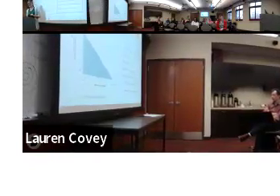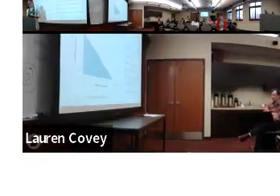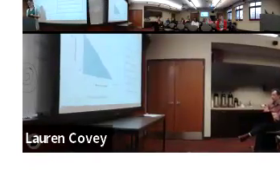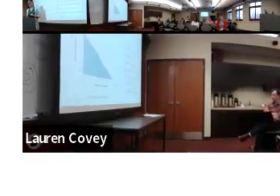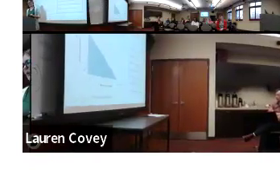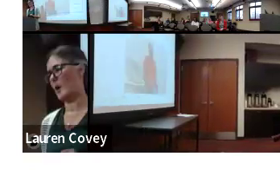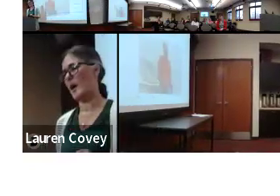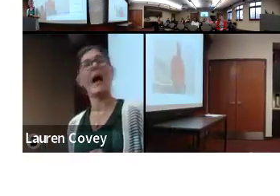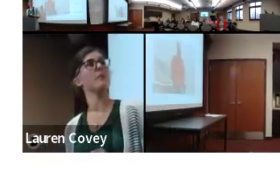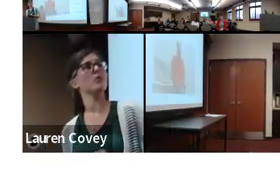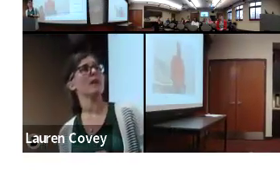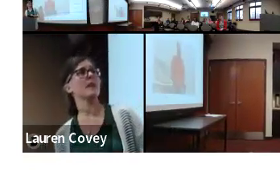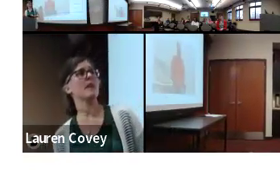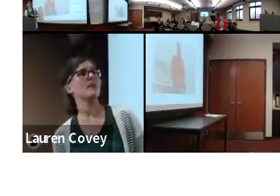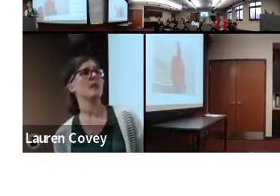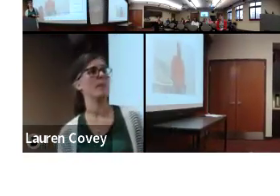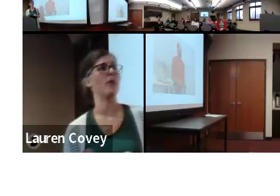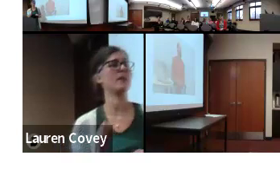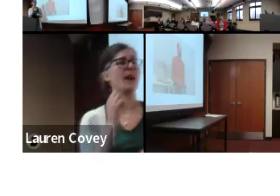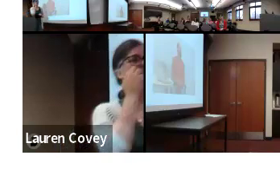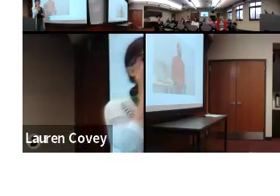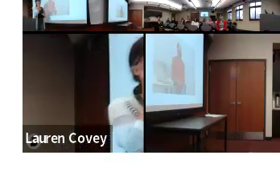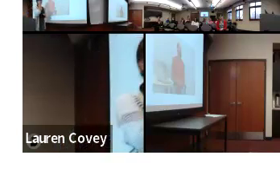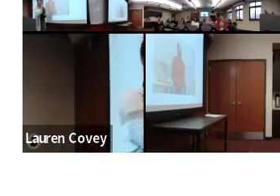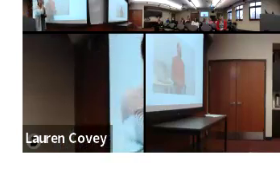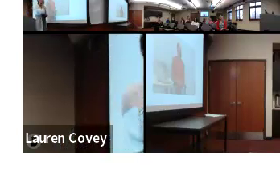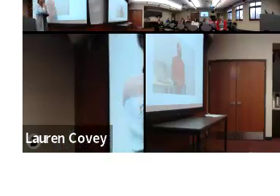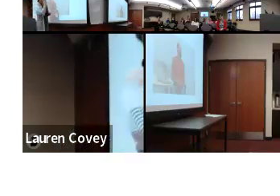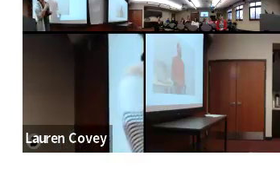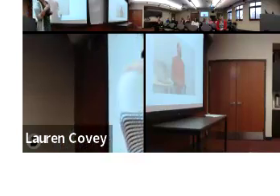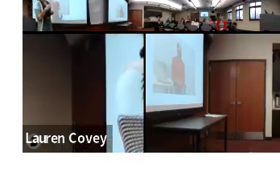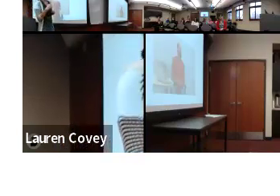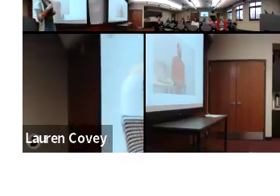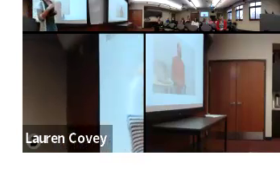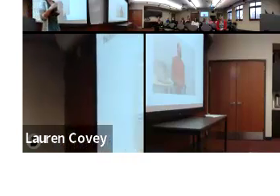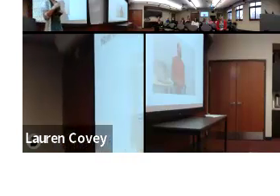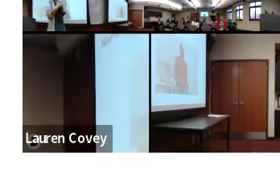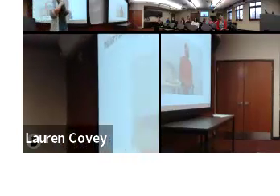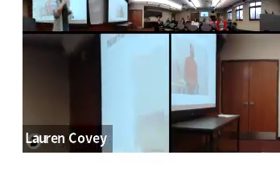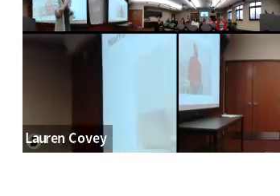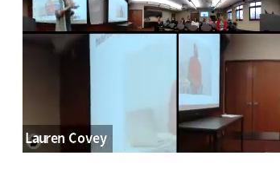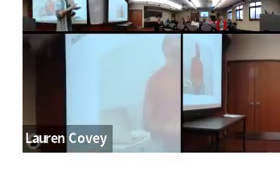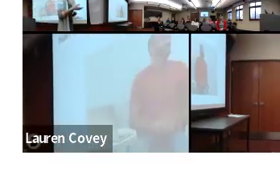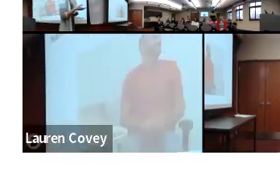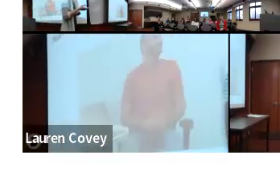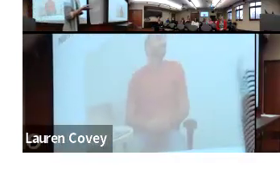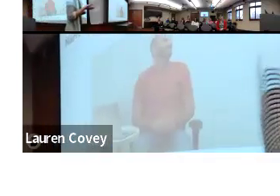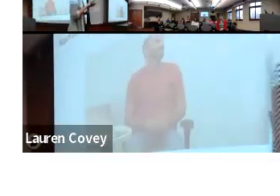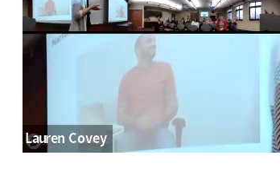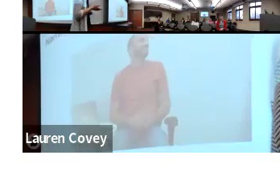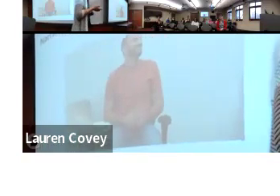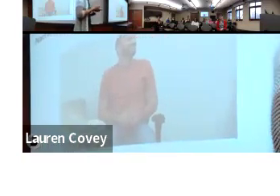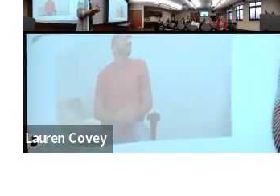Okay, so I'm studying this in American Sign Language ASL. And the same